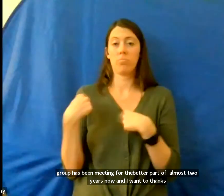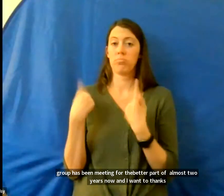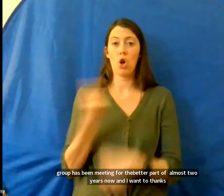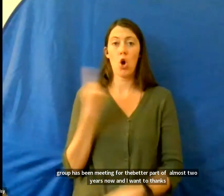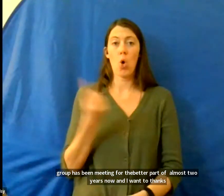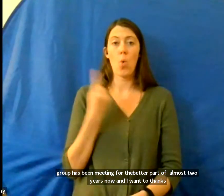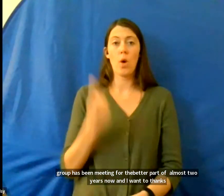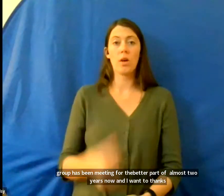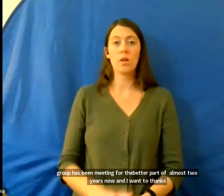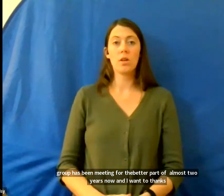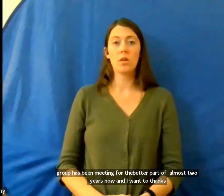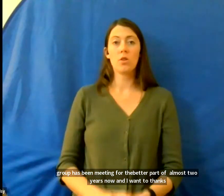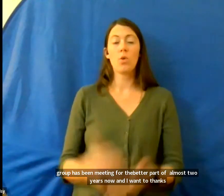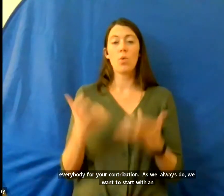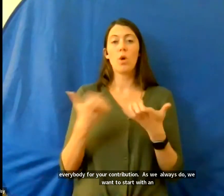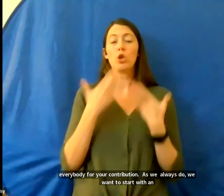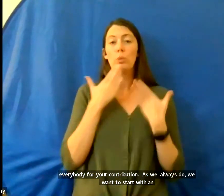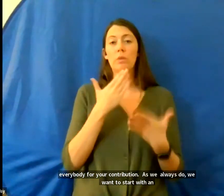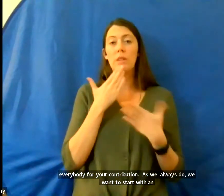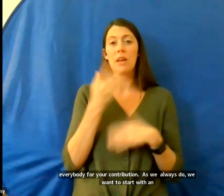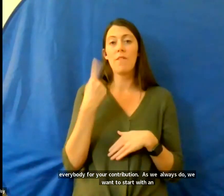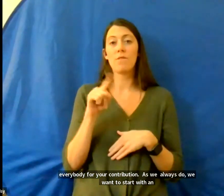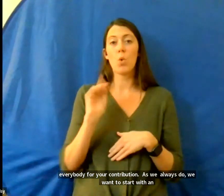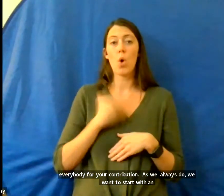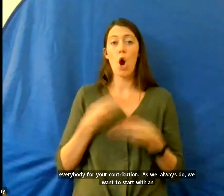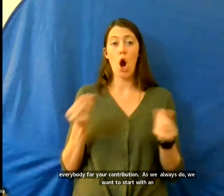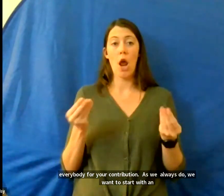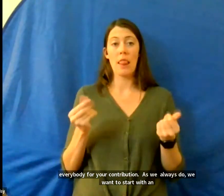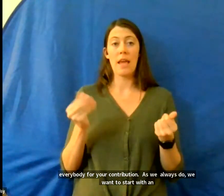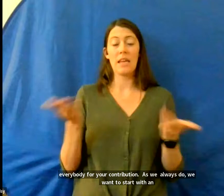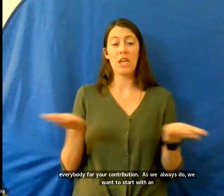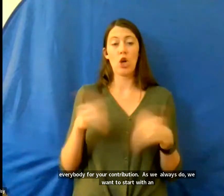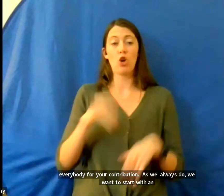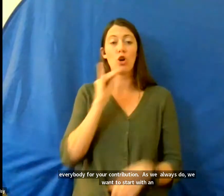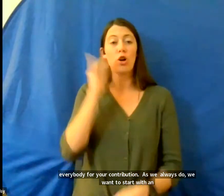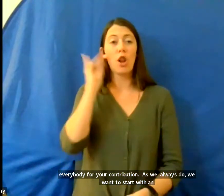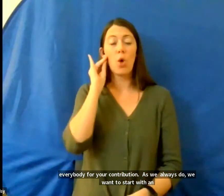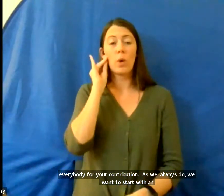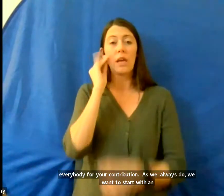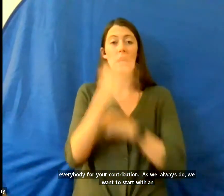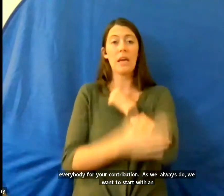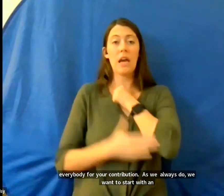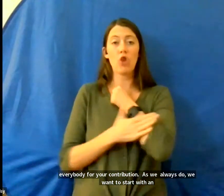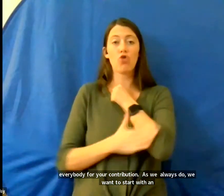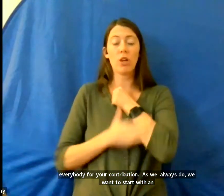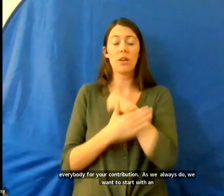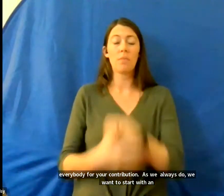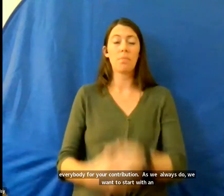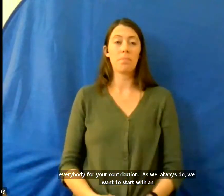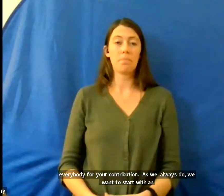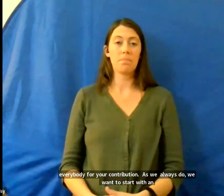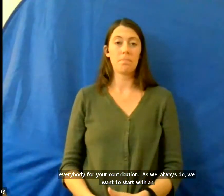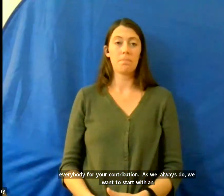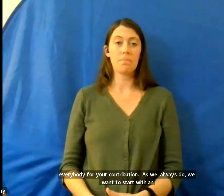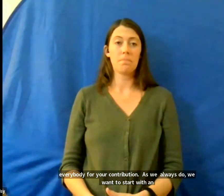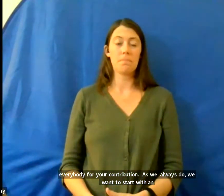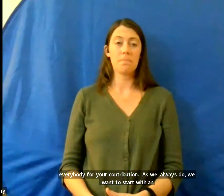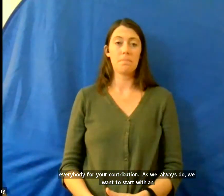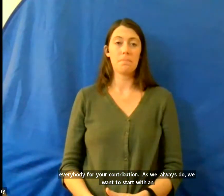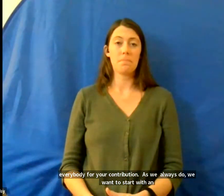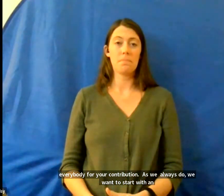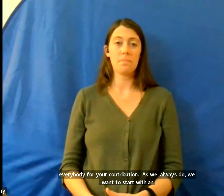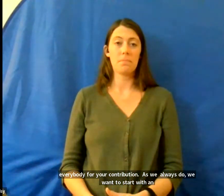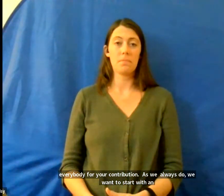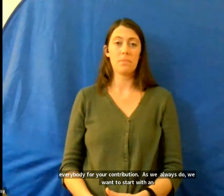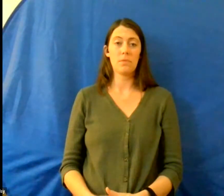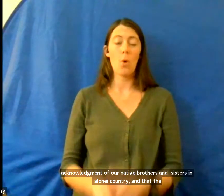and the land that we sit on here in Ohlone country, unless you're in a different part of the country. and that the folks thousands of